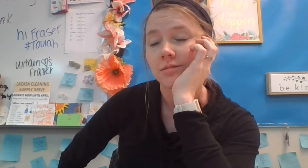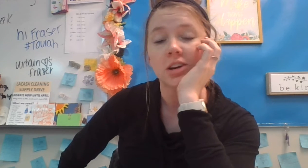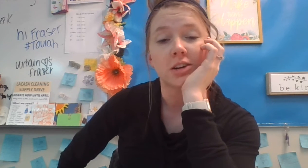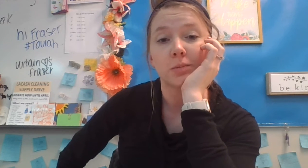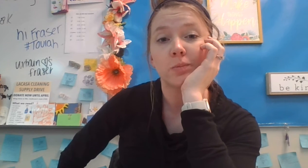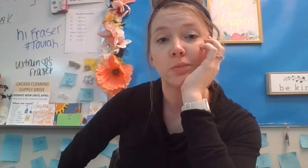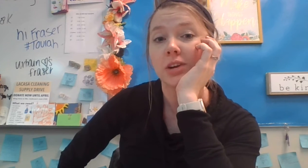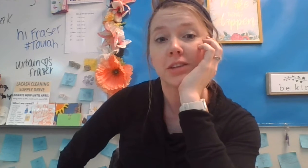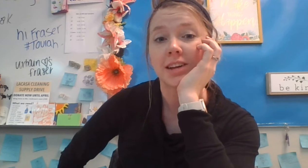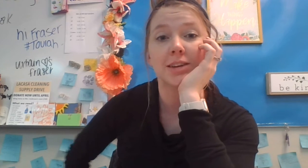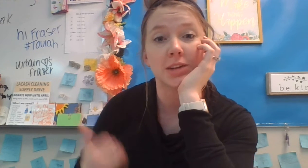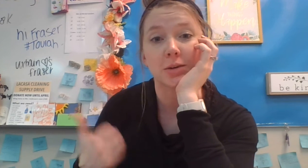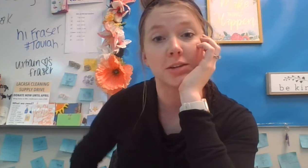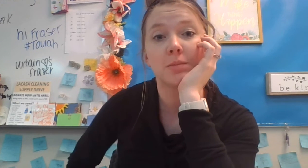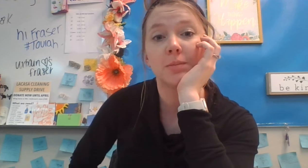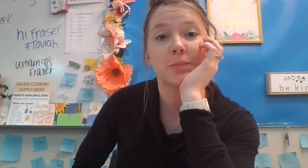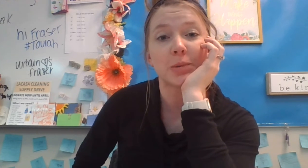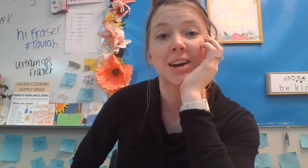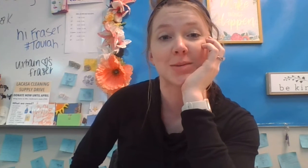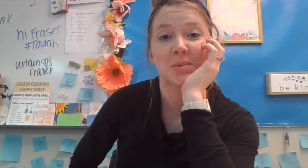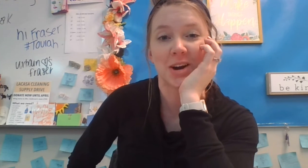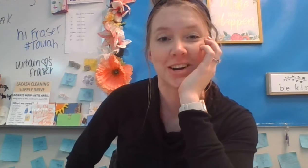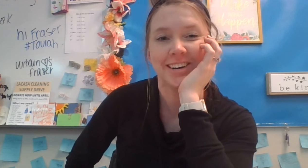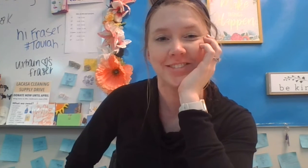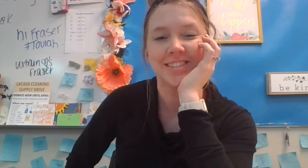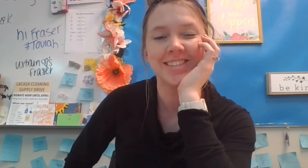I don't know, whatever that last thing was. Practice with a partner.